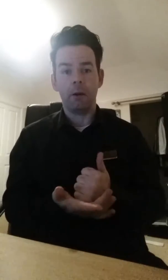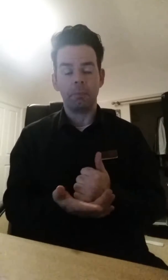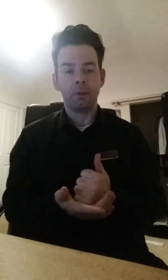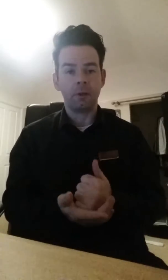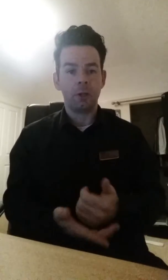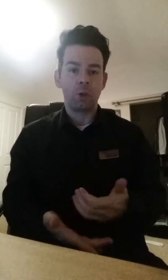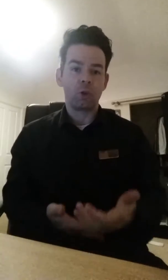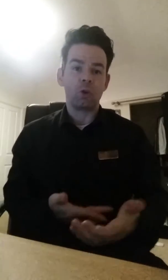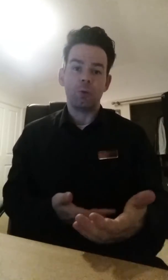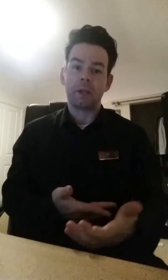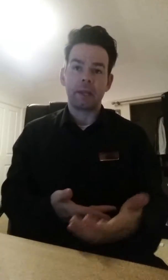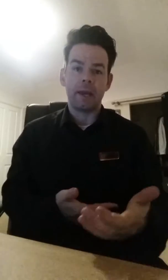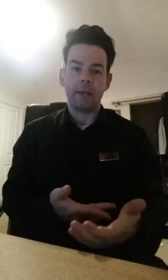help communicate